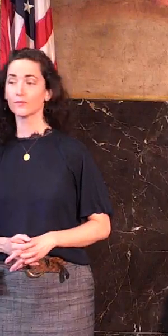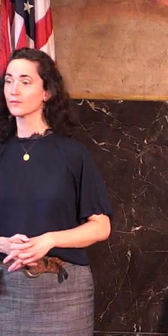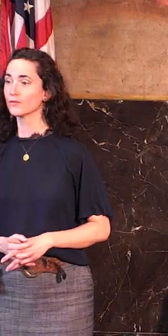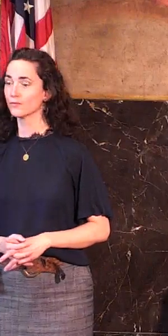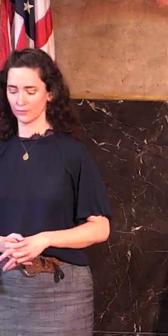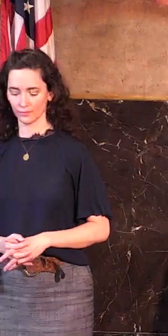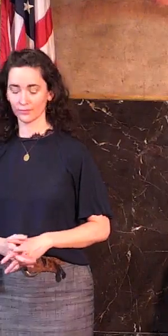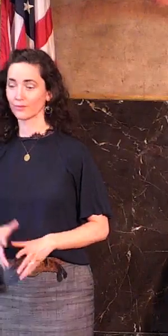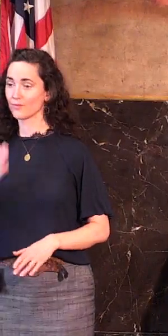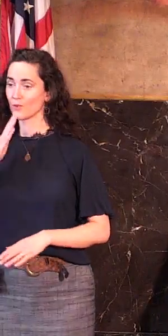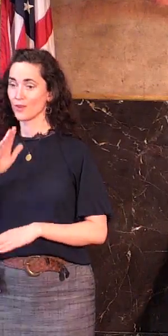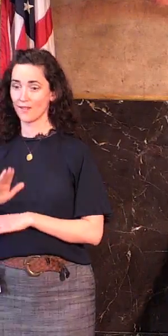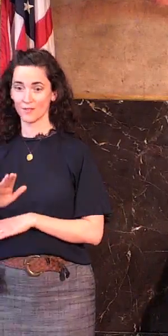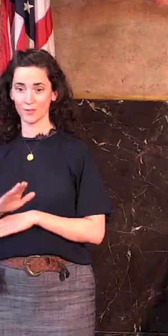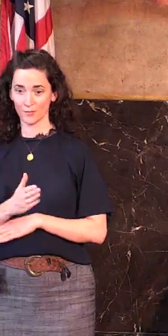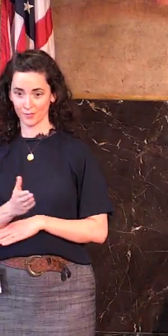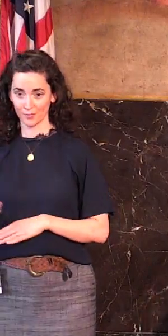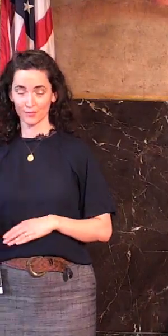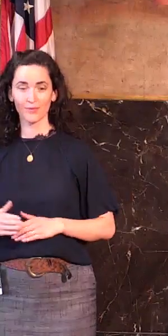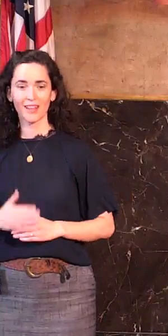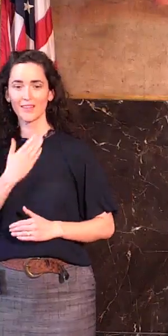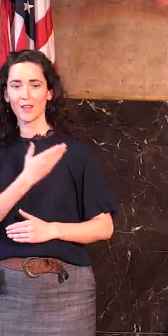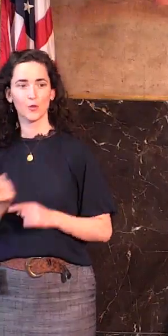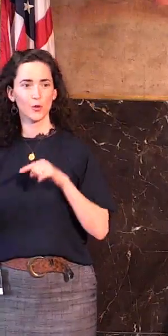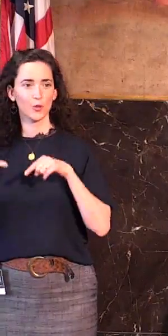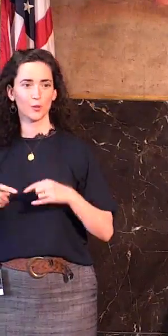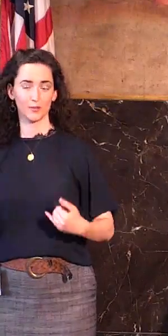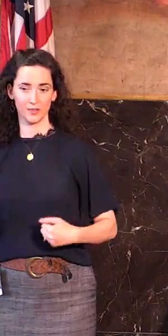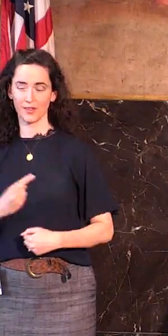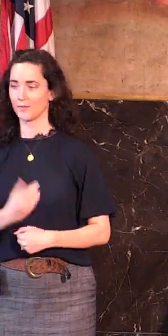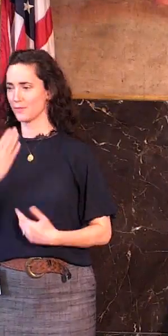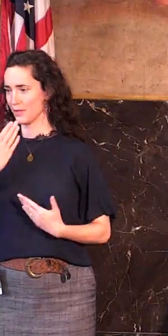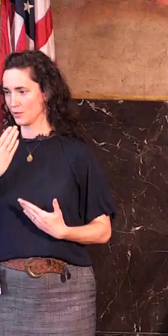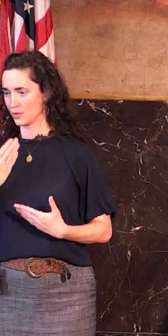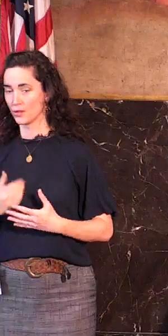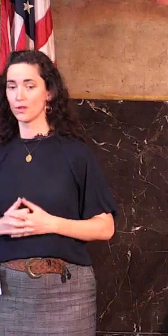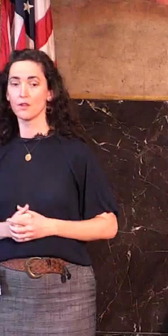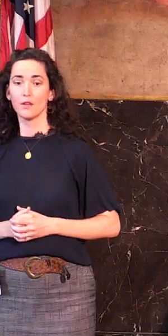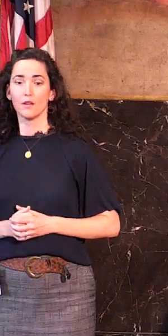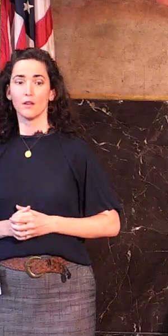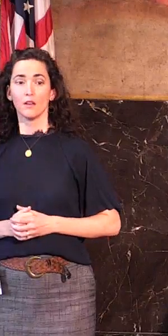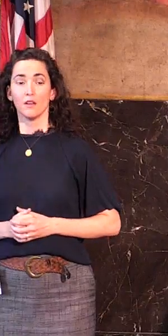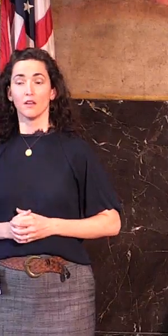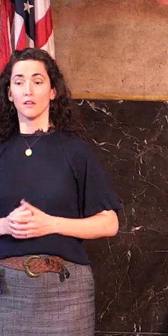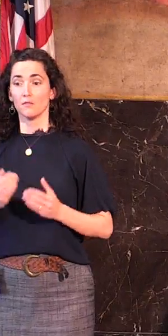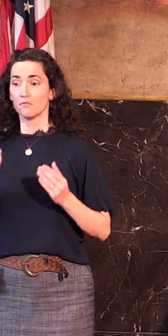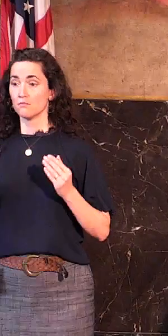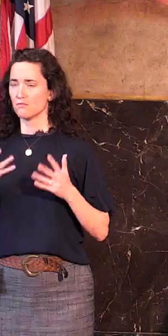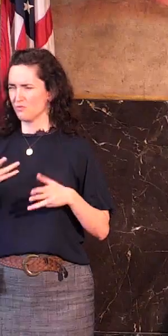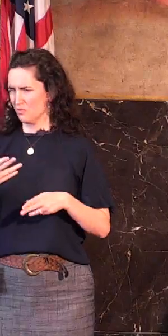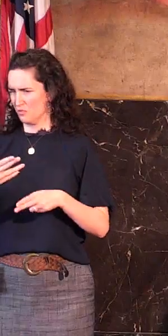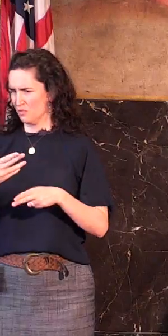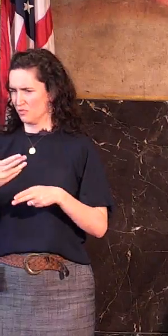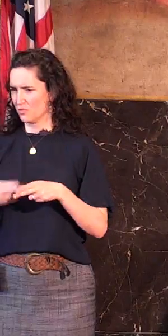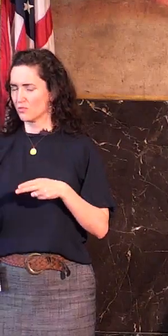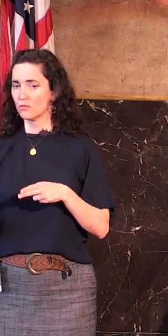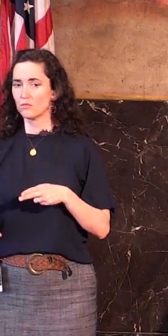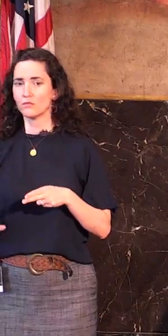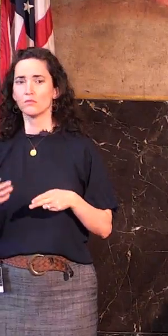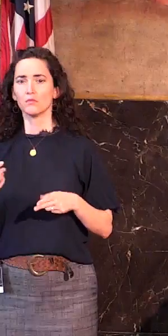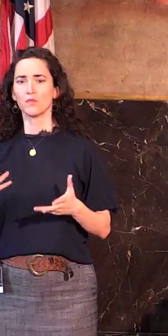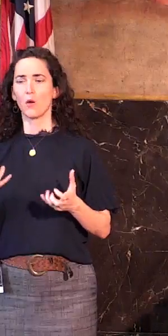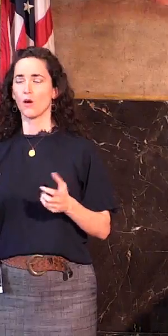Good afternoon, everyone, and thank you for being here today. I do want to just very quickly go